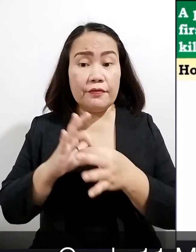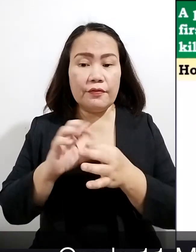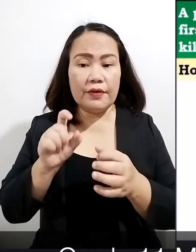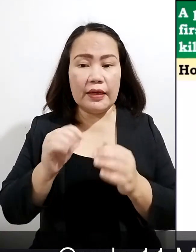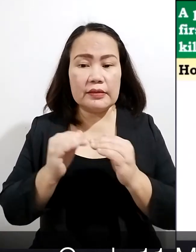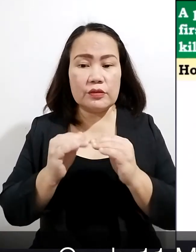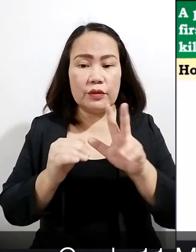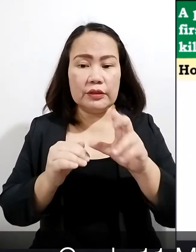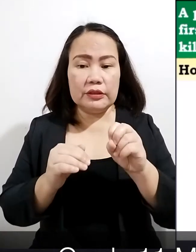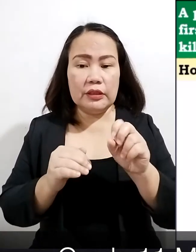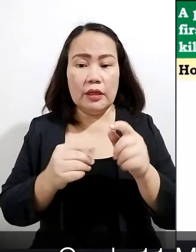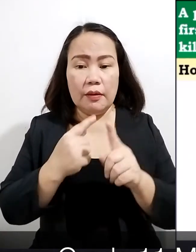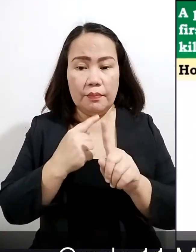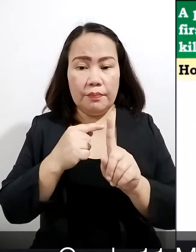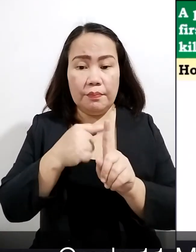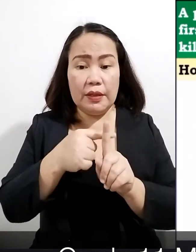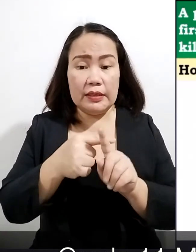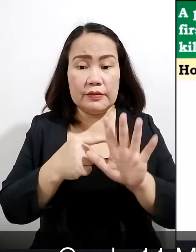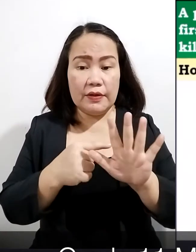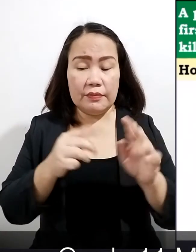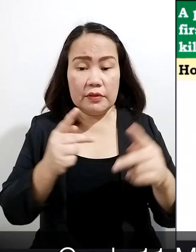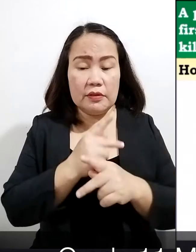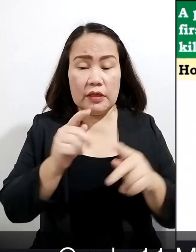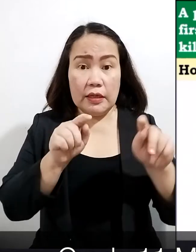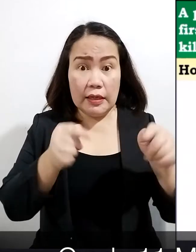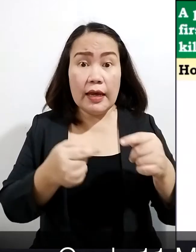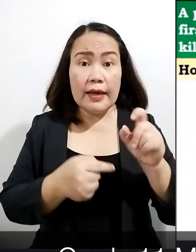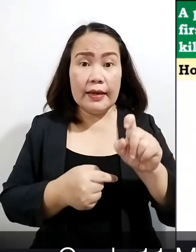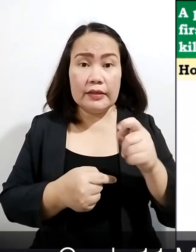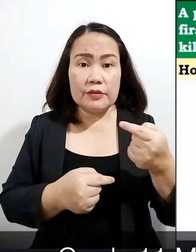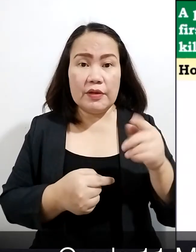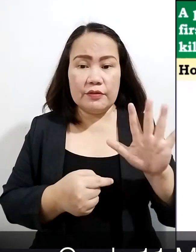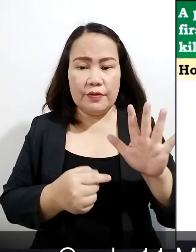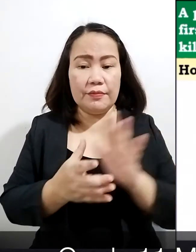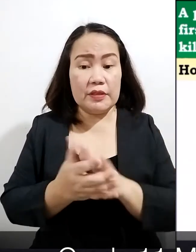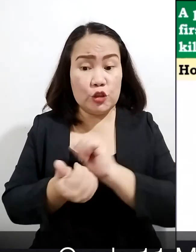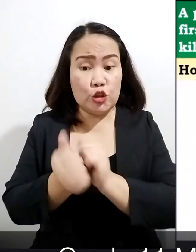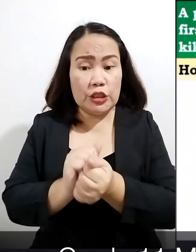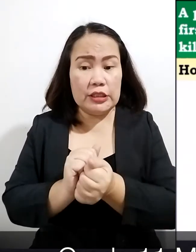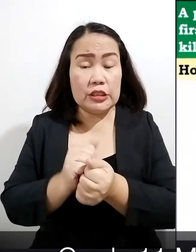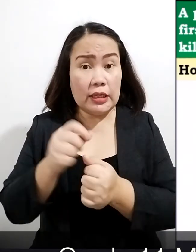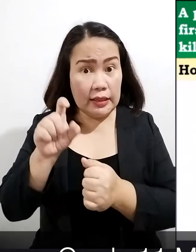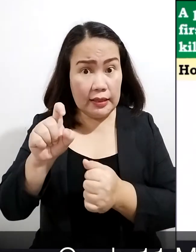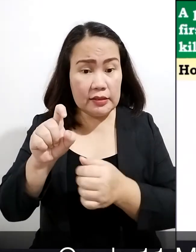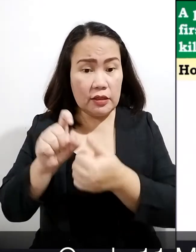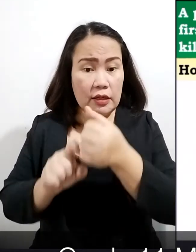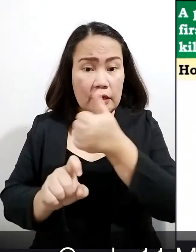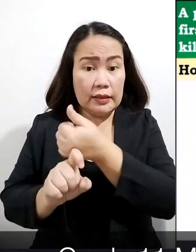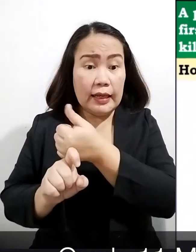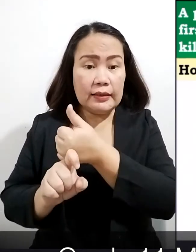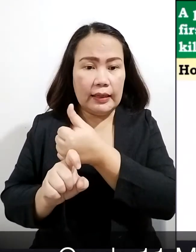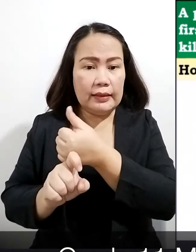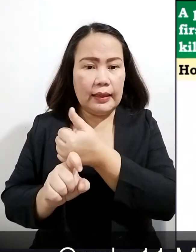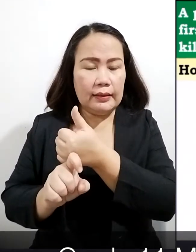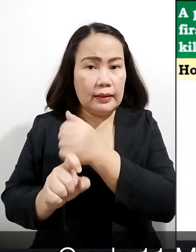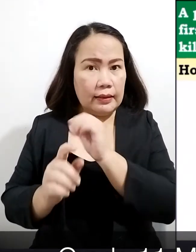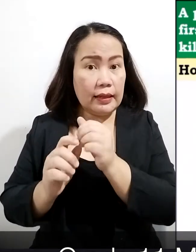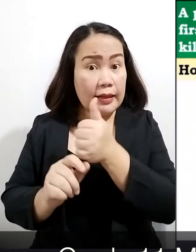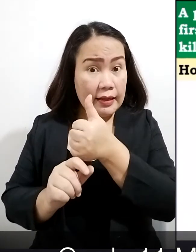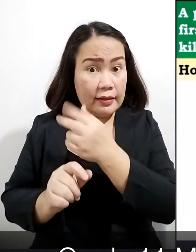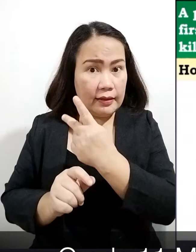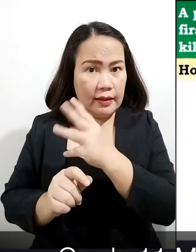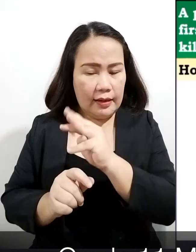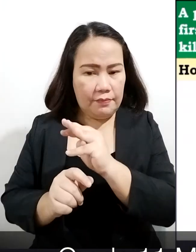of x minus 5. Palitan natin lahat ng x dito ng 10. Okay,